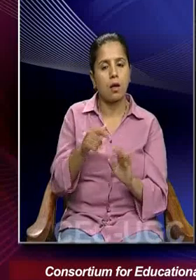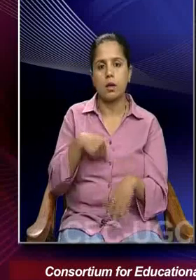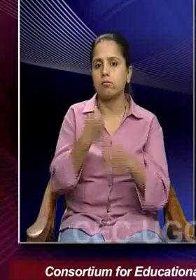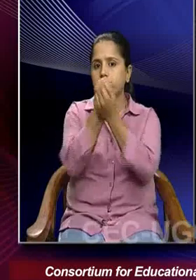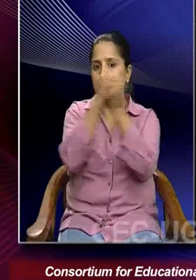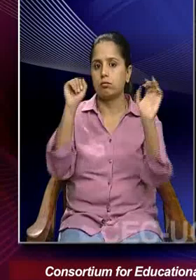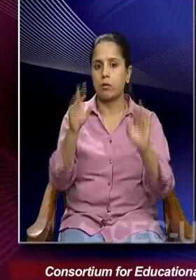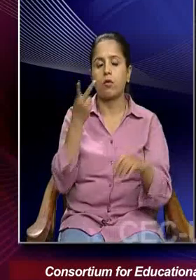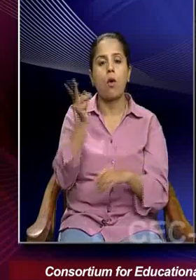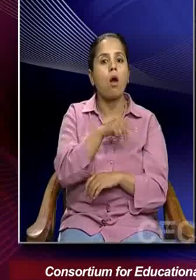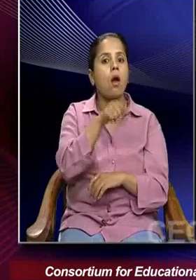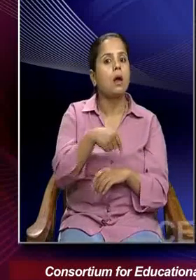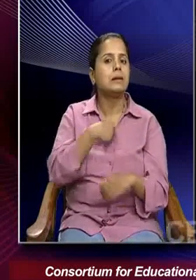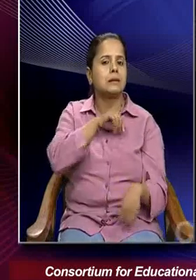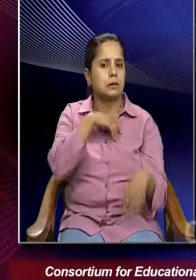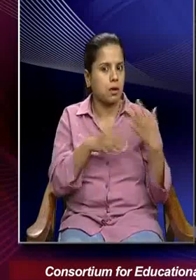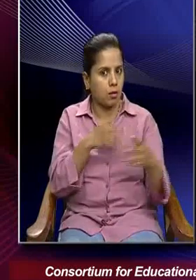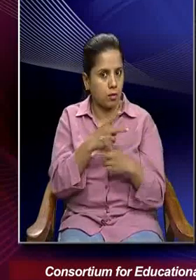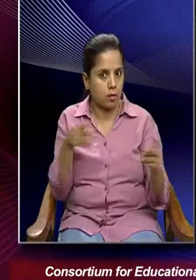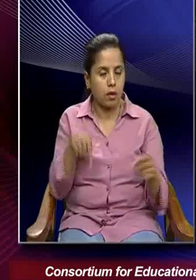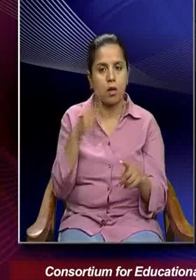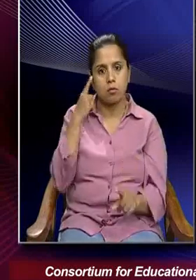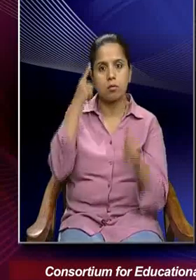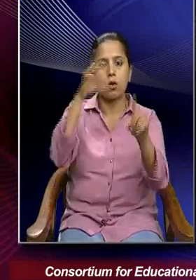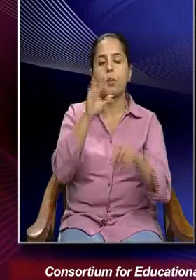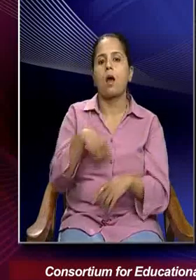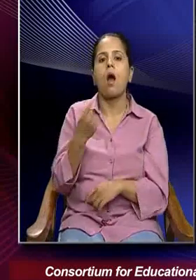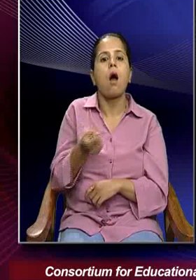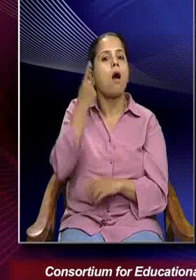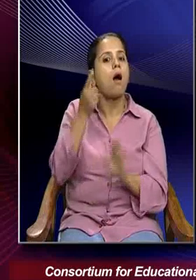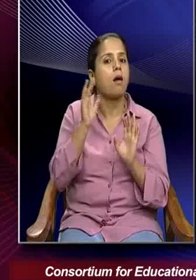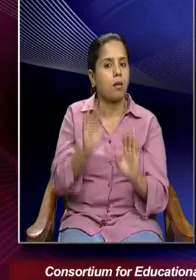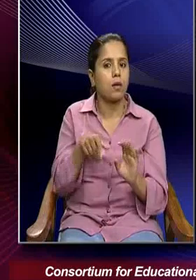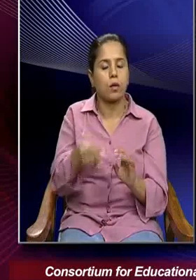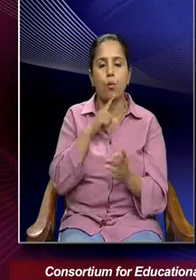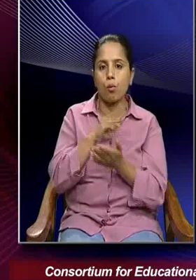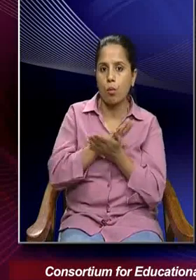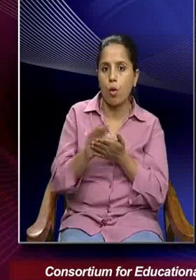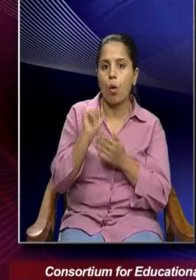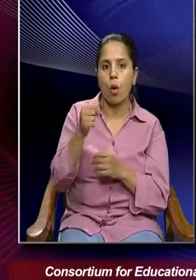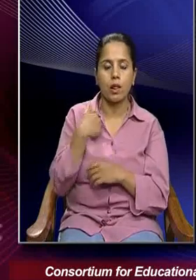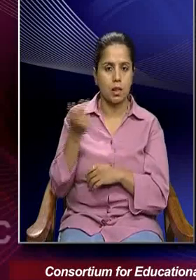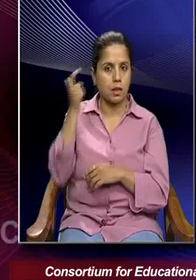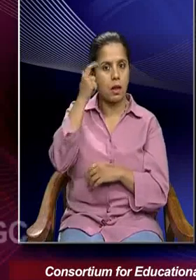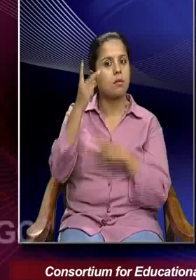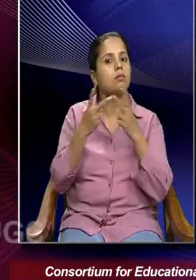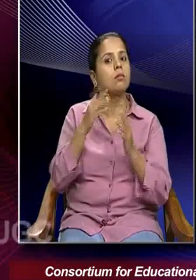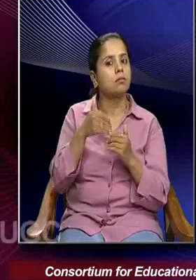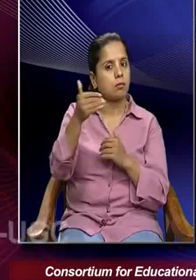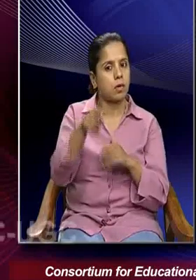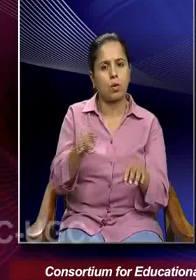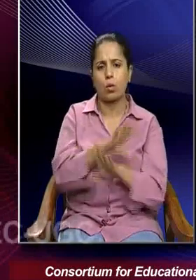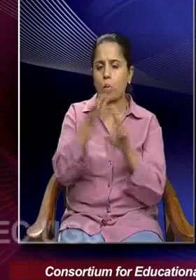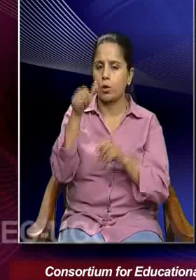liberation from suffering and ultimate realization of the pure consciousness. So that's all